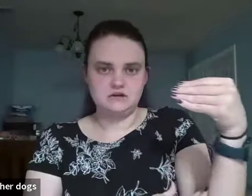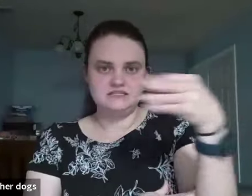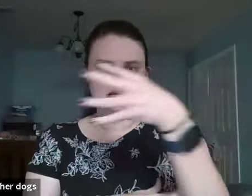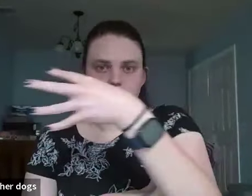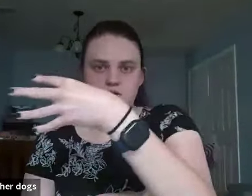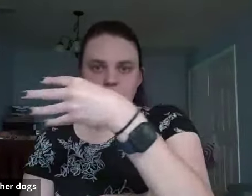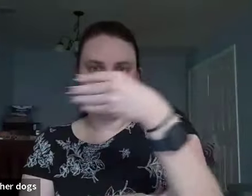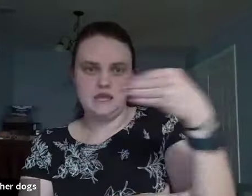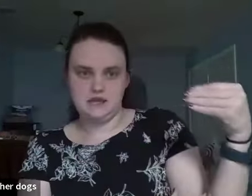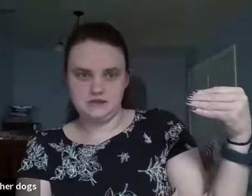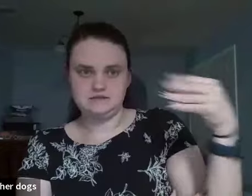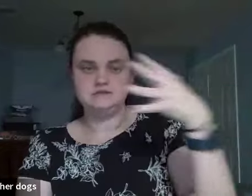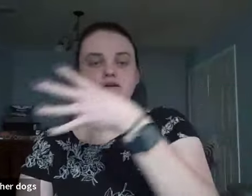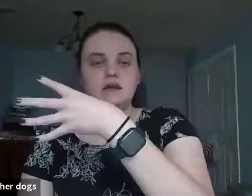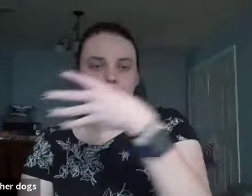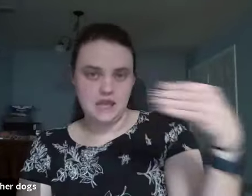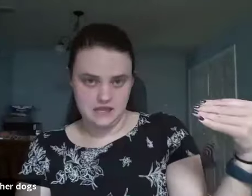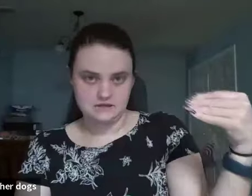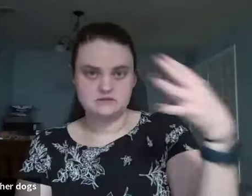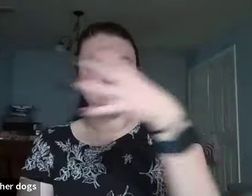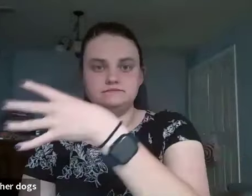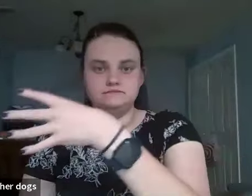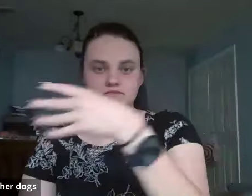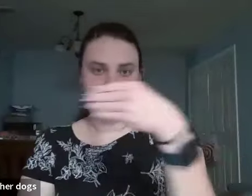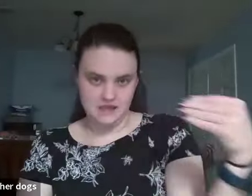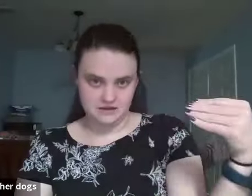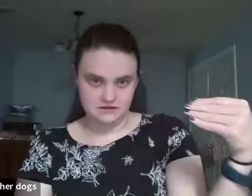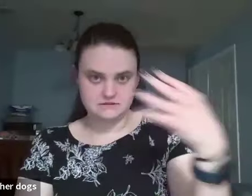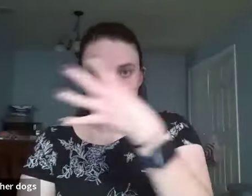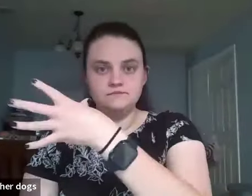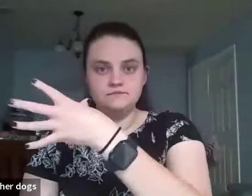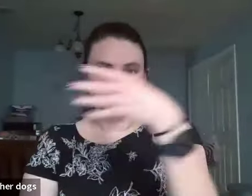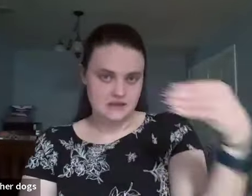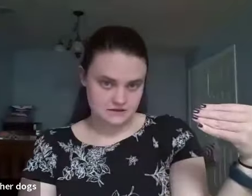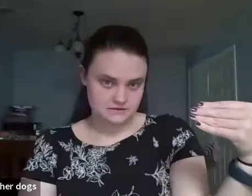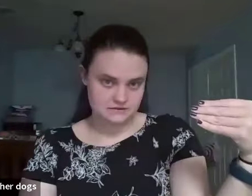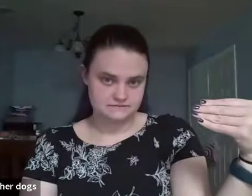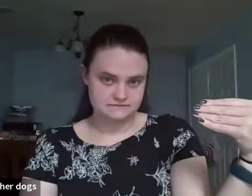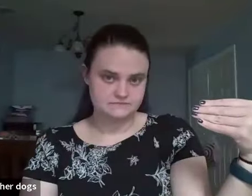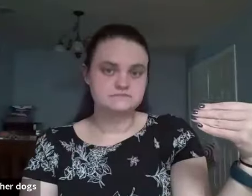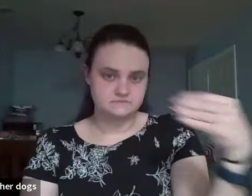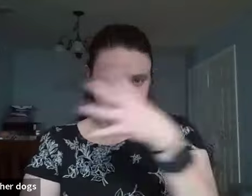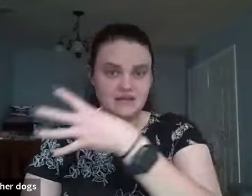across together. And, and, and, and.